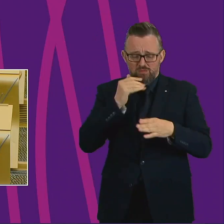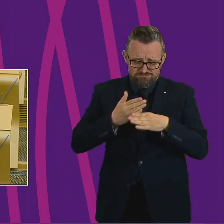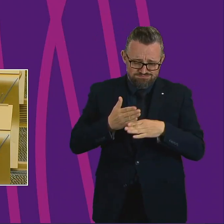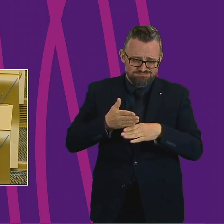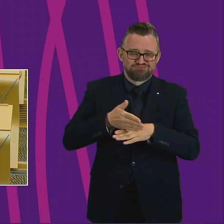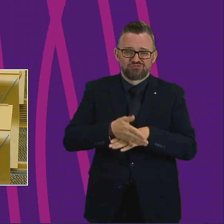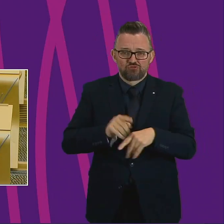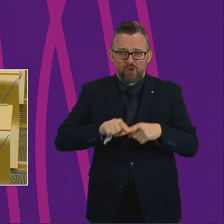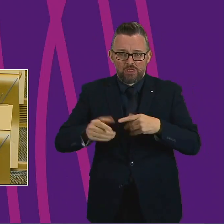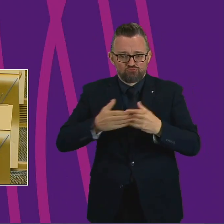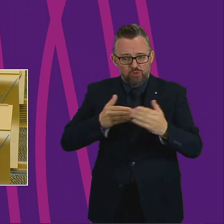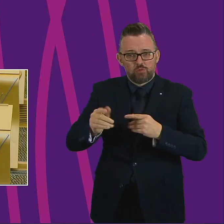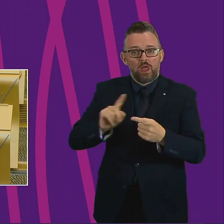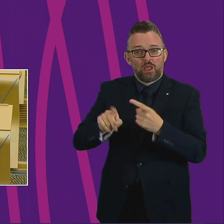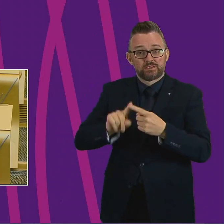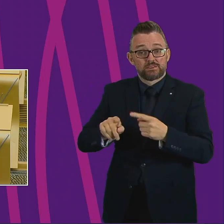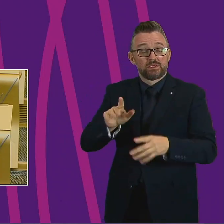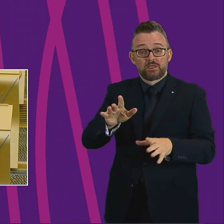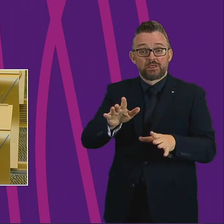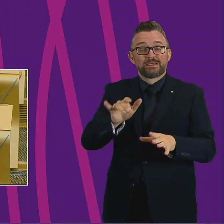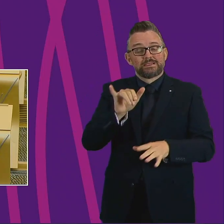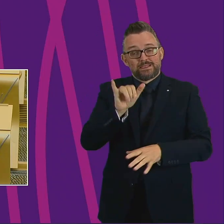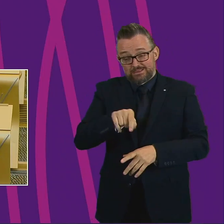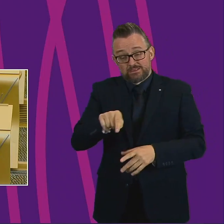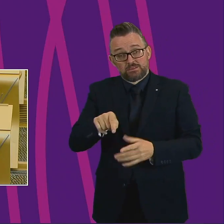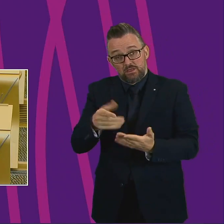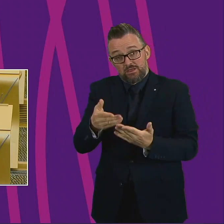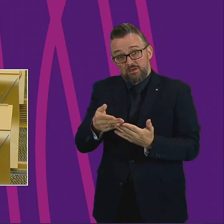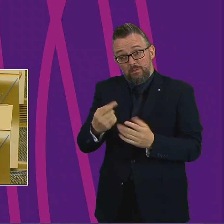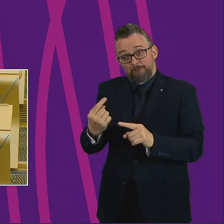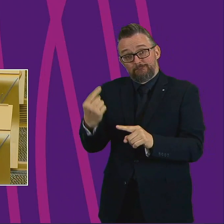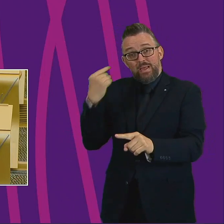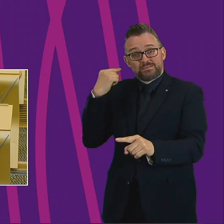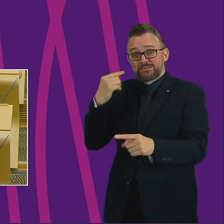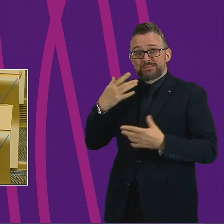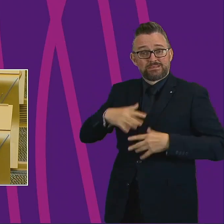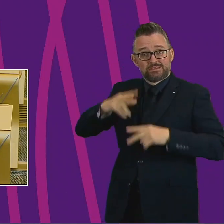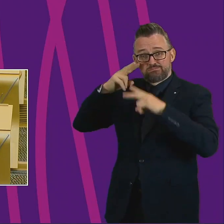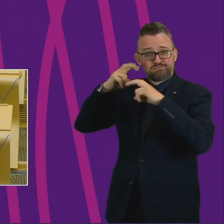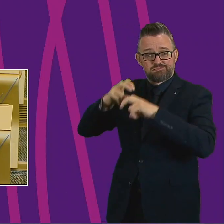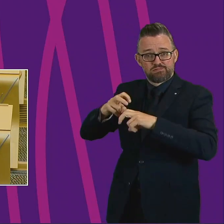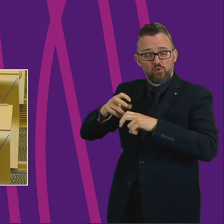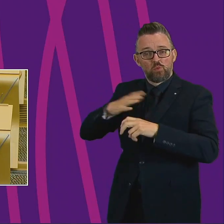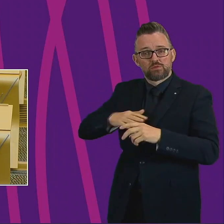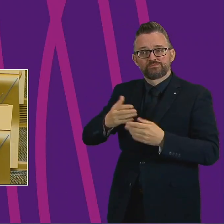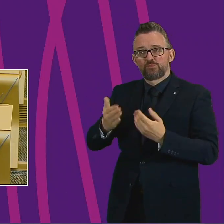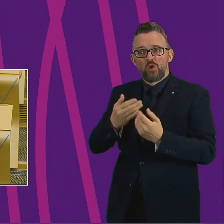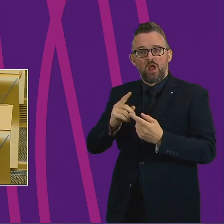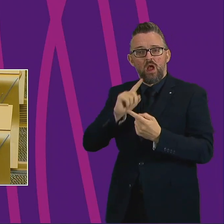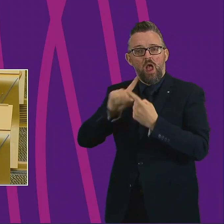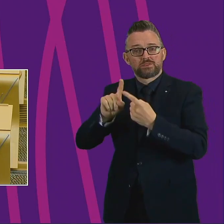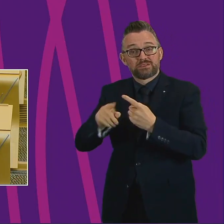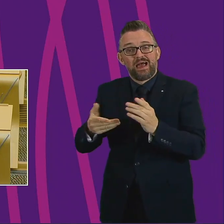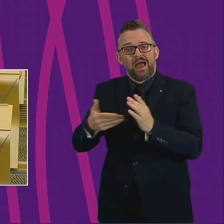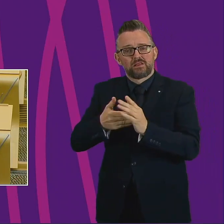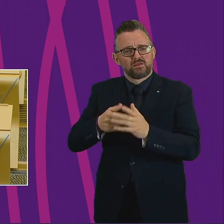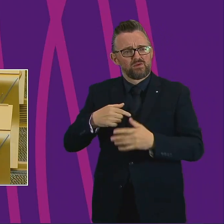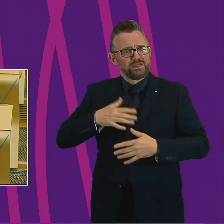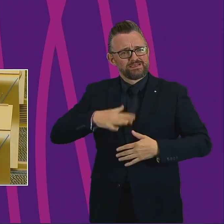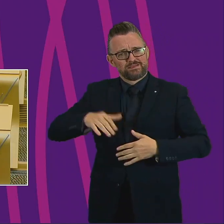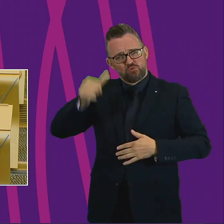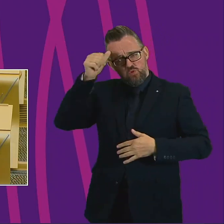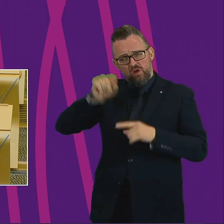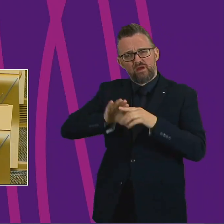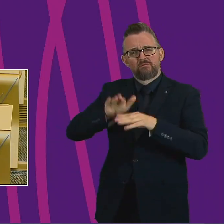to address that. And it does need to look at the past in order to provide both the answers but also any lessons that we need to learn for